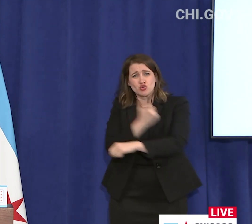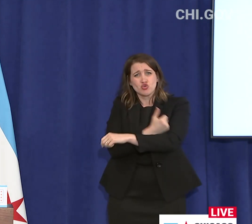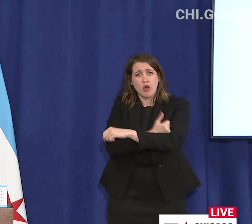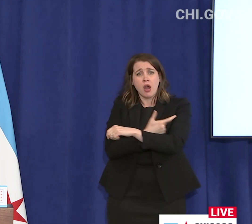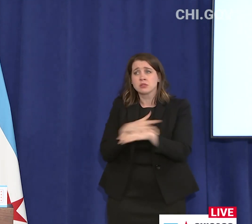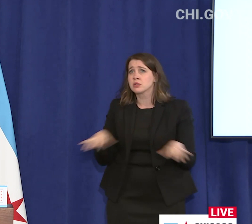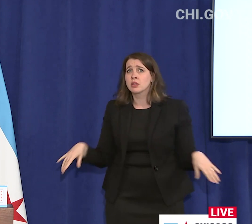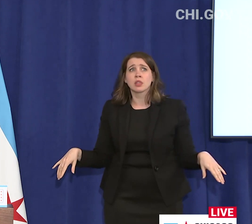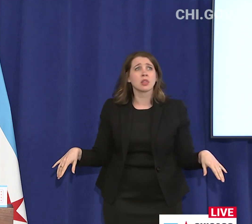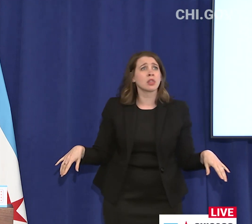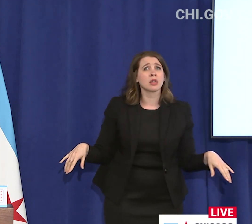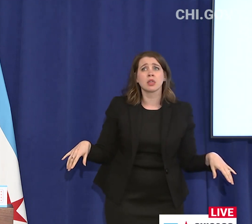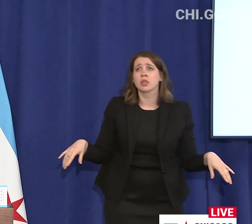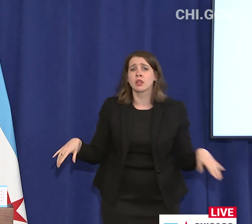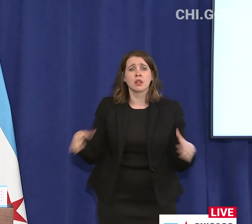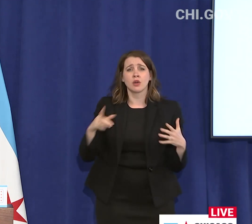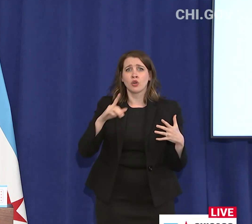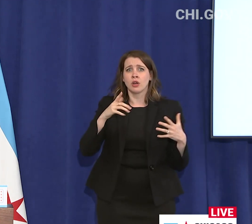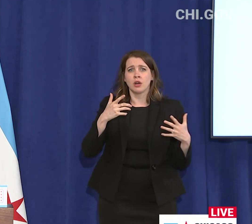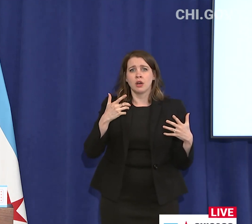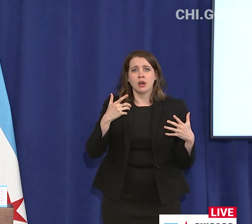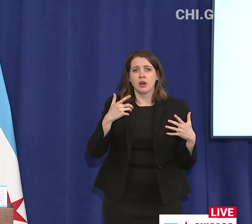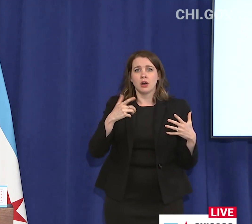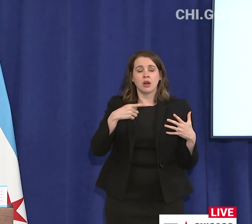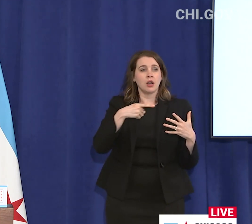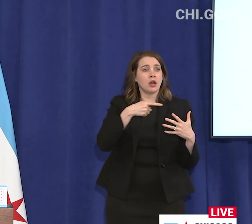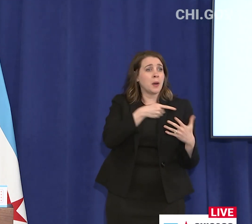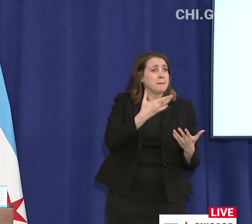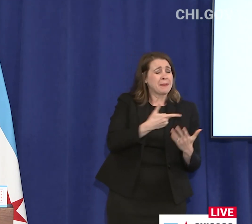street in a half nod, having gotten a